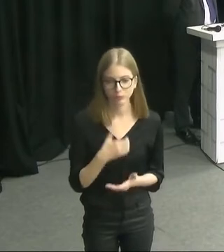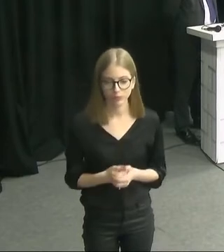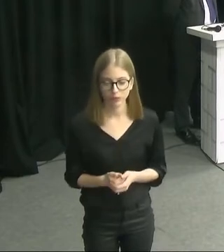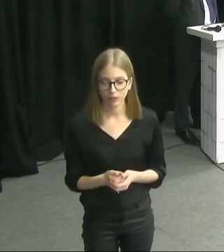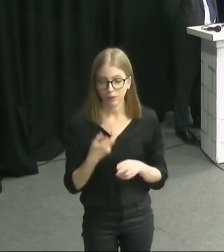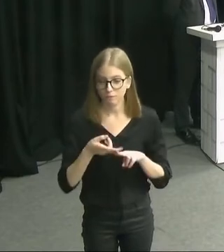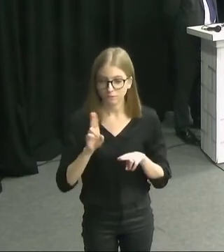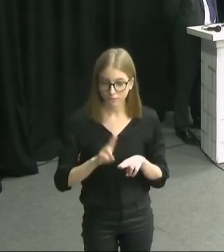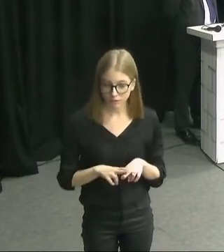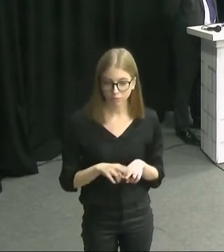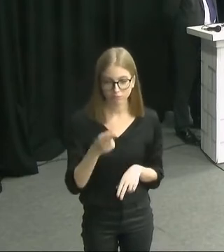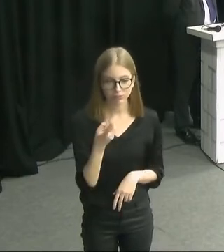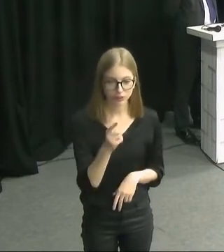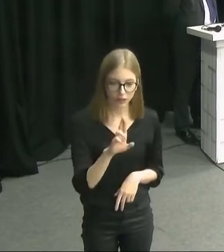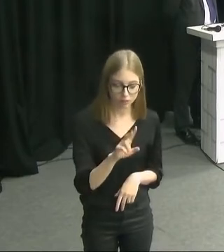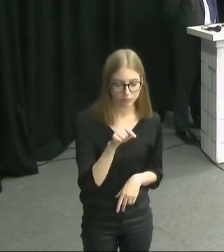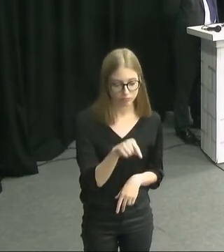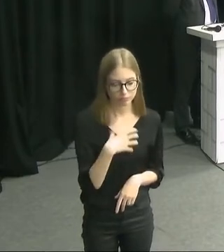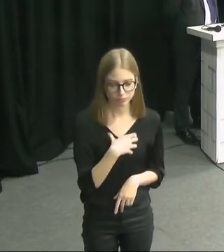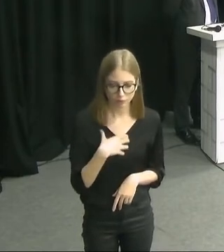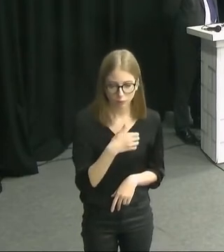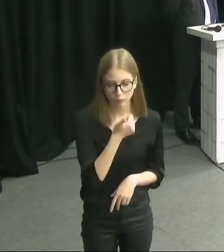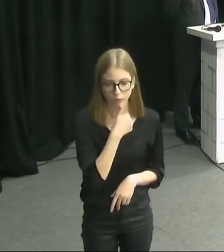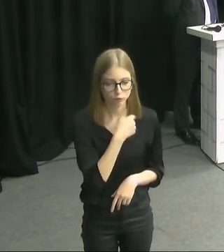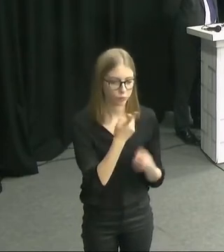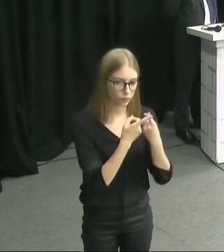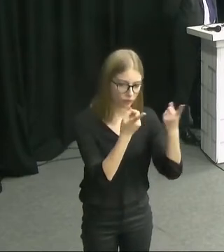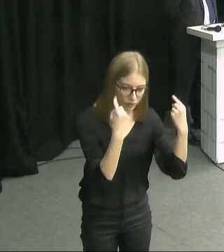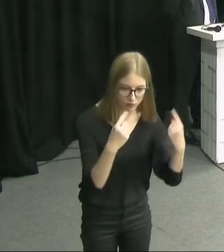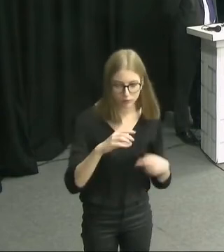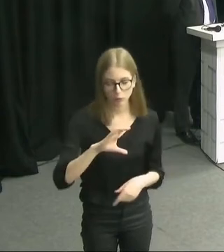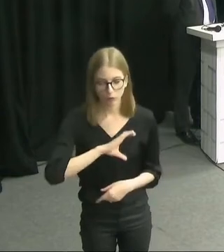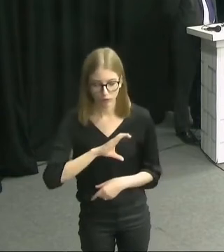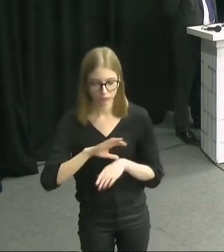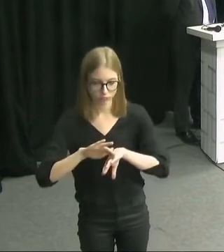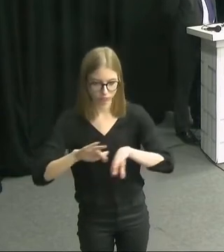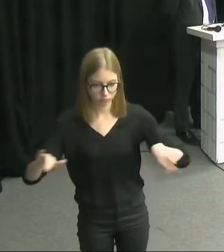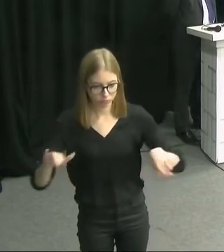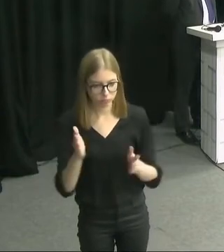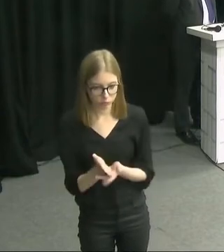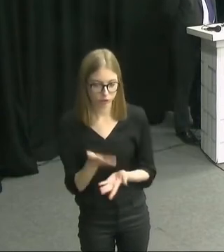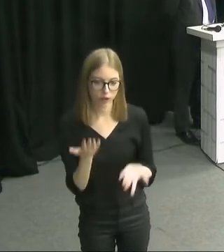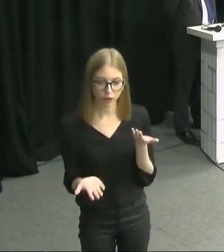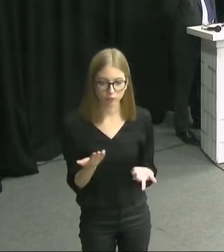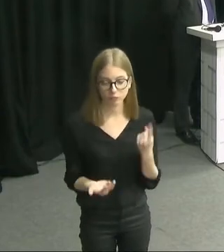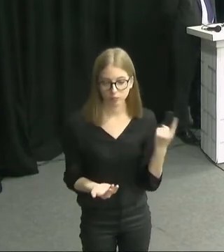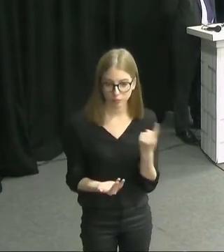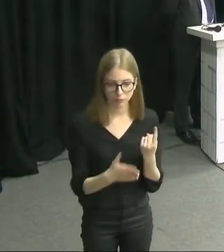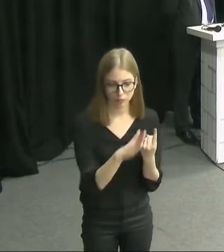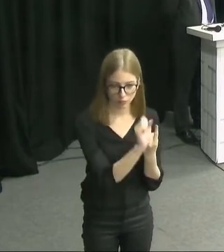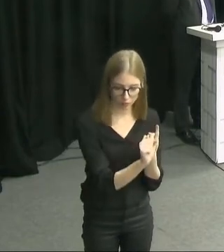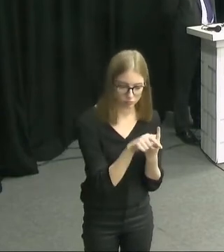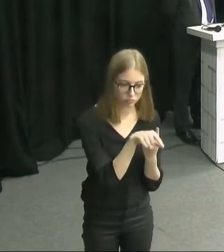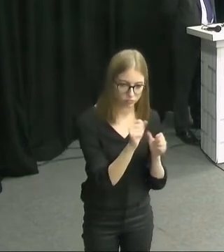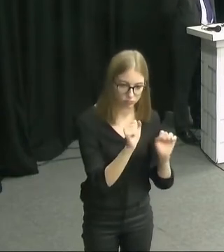sector from this lens. And I think that the PhD studies is what differentiates universities from